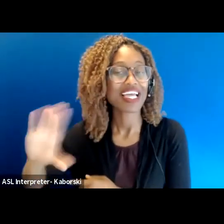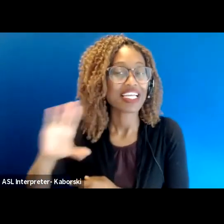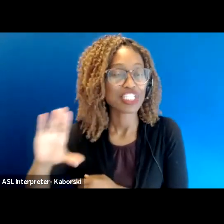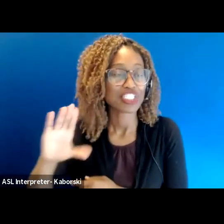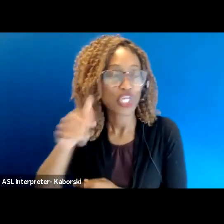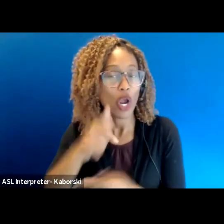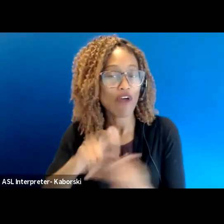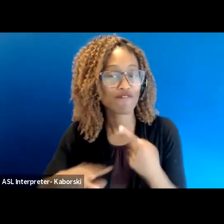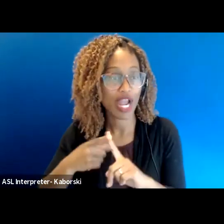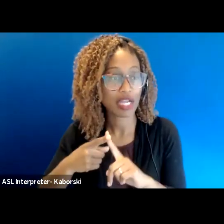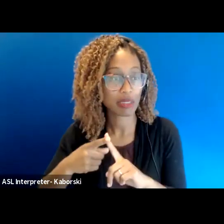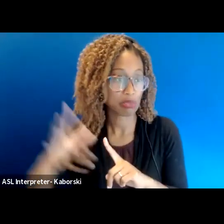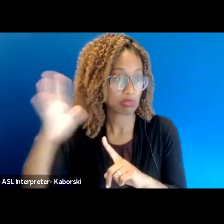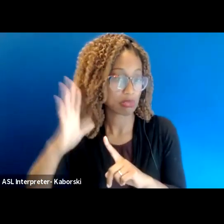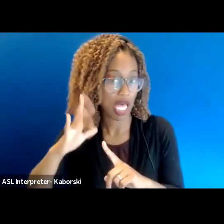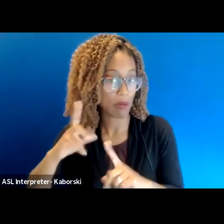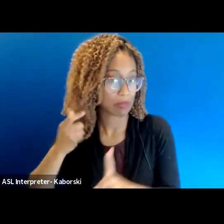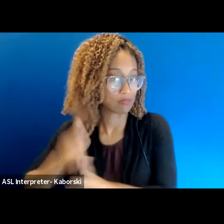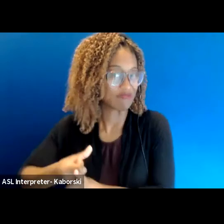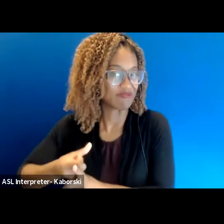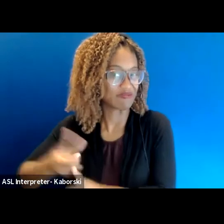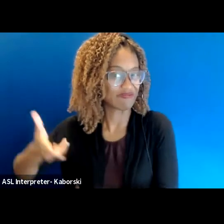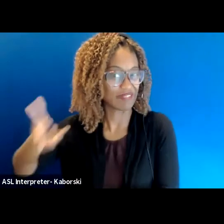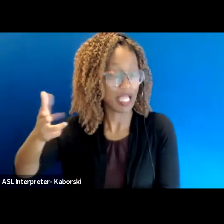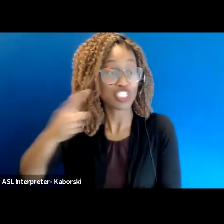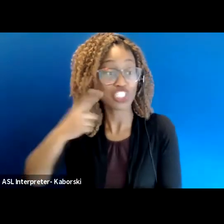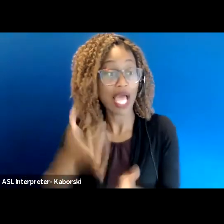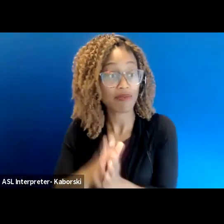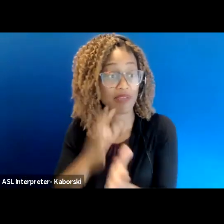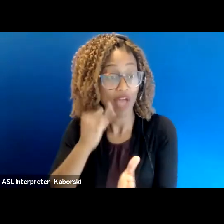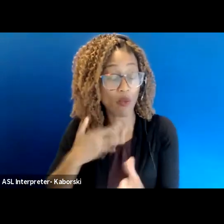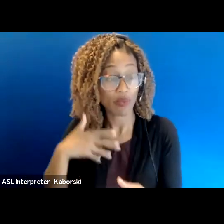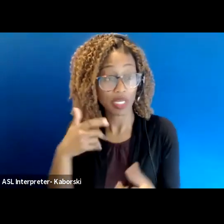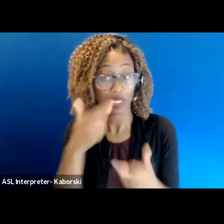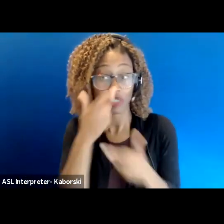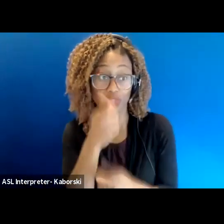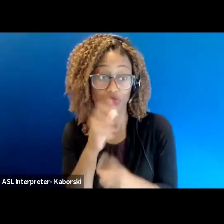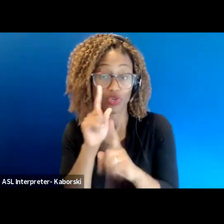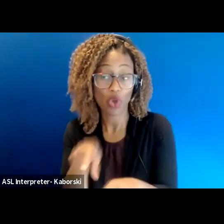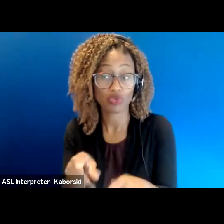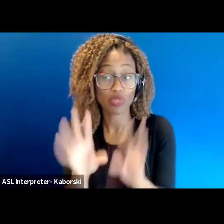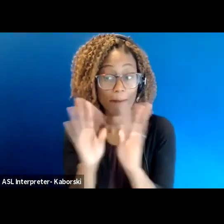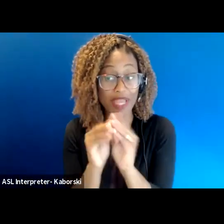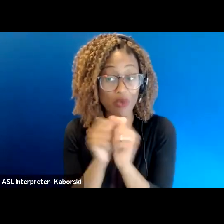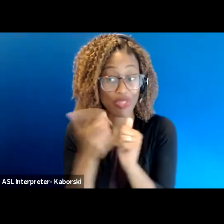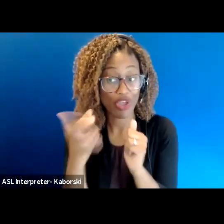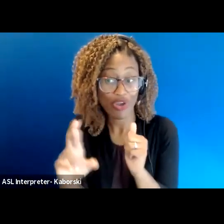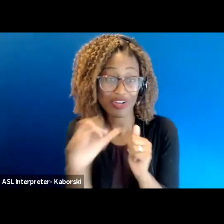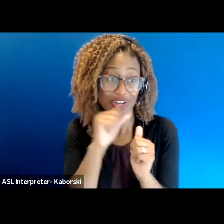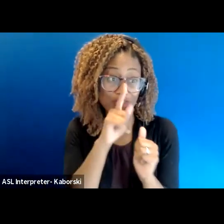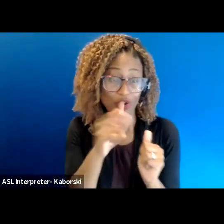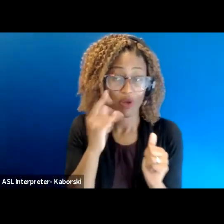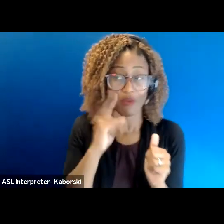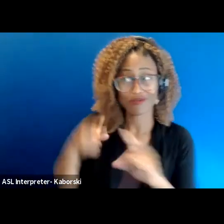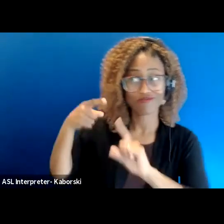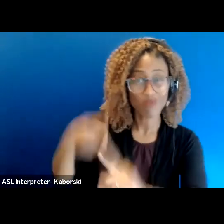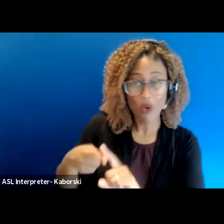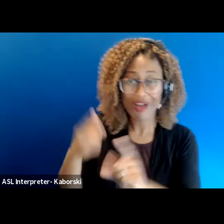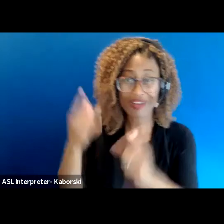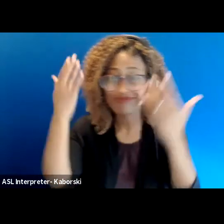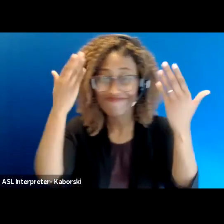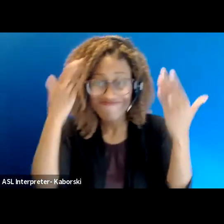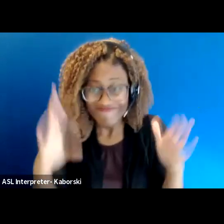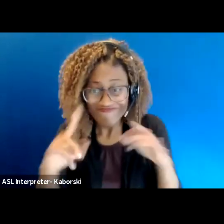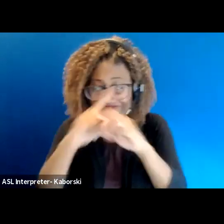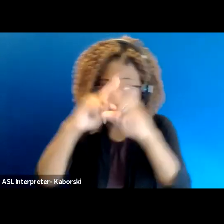happened. And she had asked me if I wanted to go to a meeting with her. She wasn't really sure what it was about,